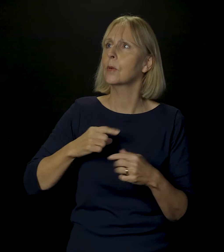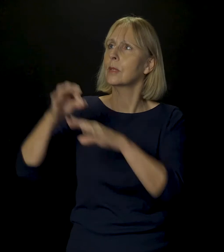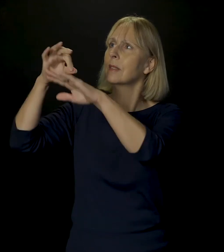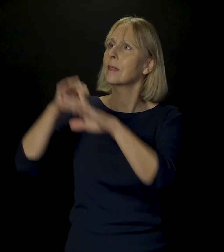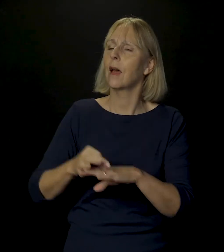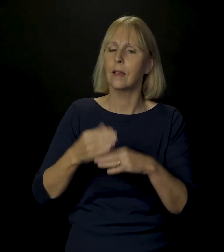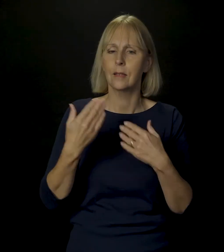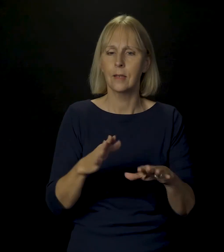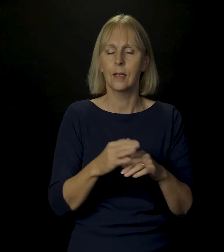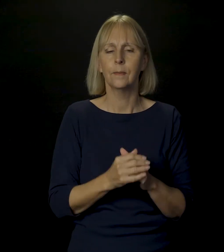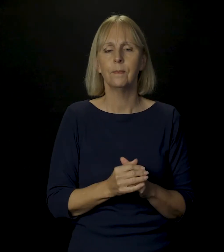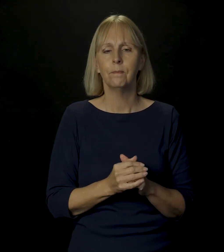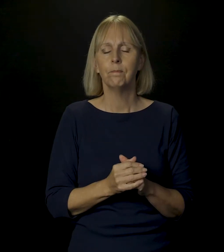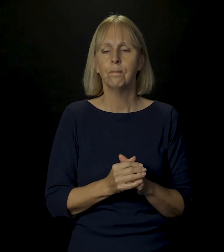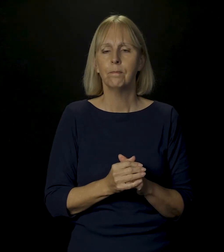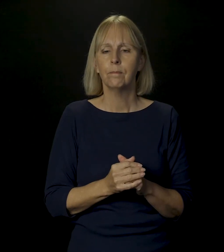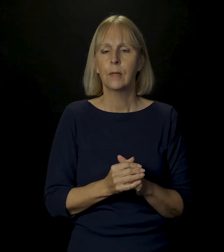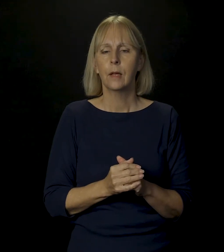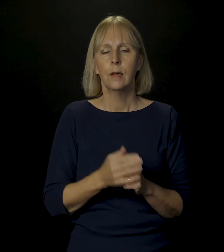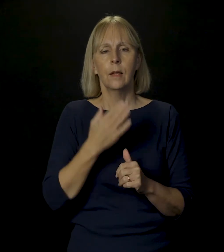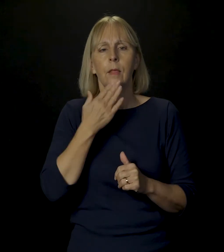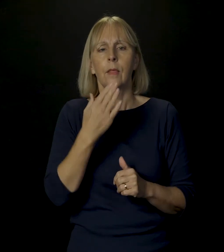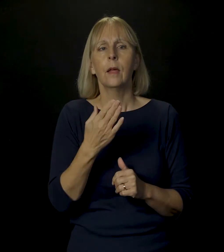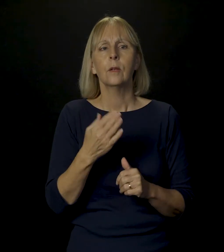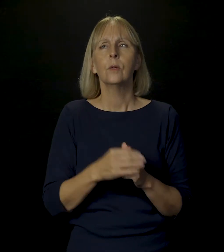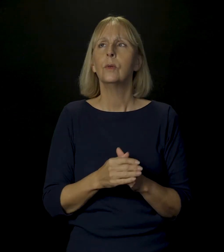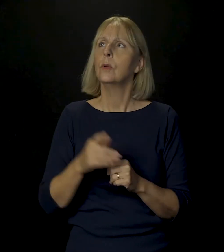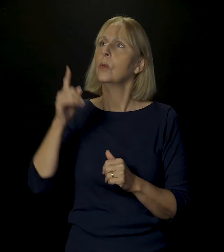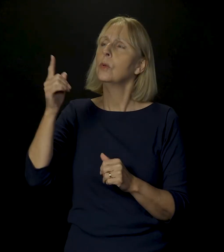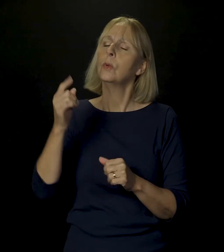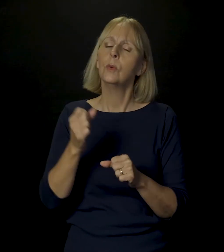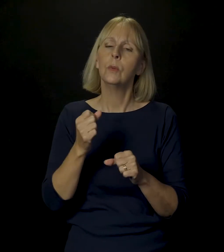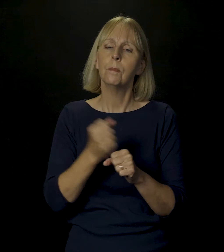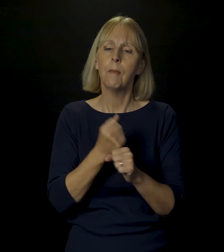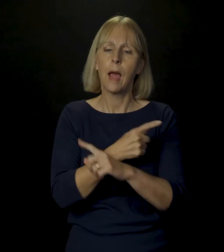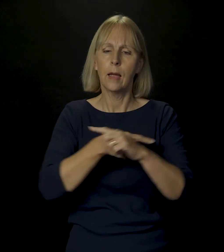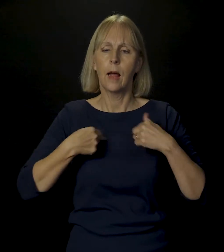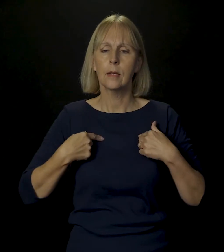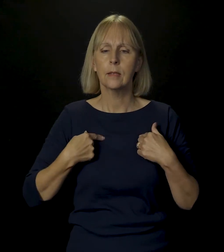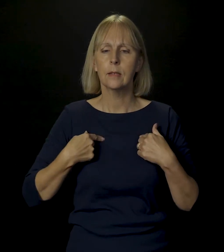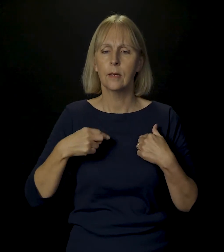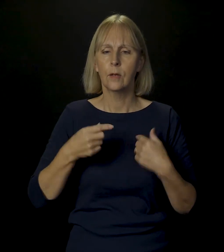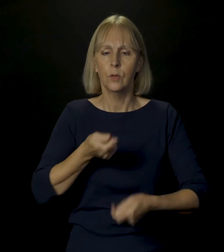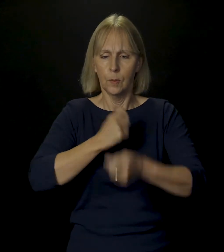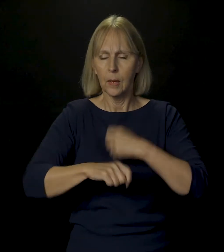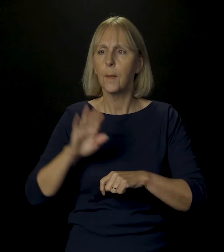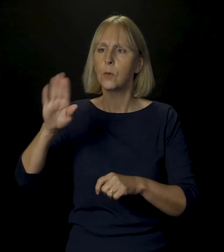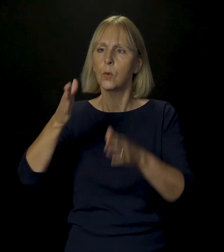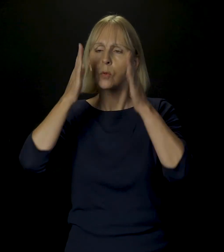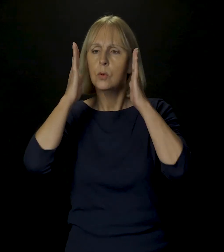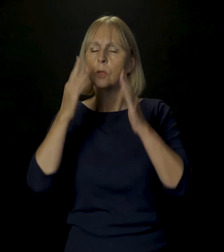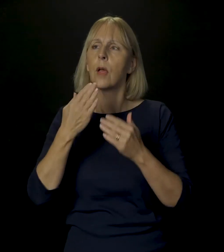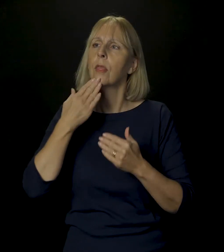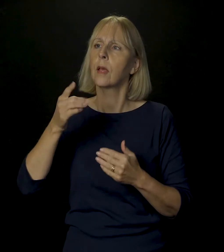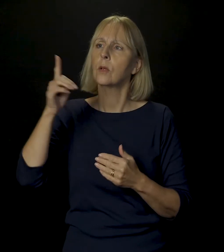Pray That You Would Remind Us Of The Beauty Of This Church That You Created And Called Us To Be A Part Of Thank You Father God Thank